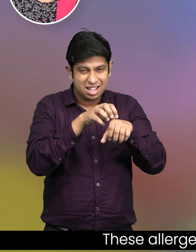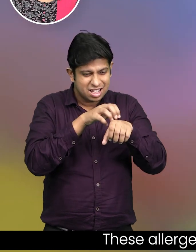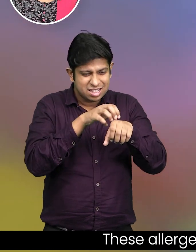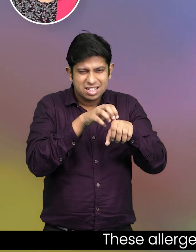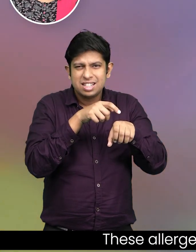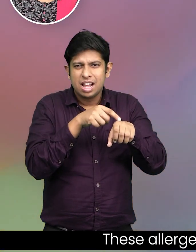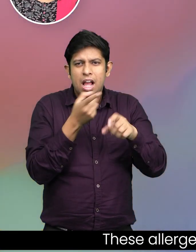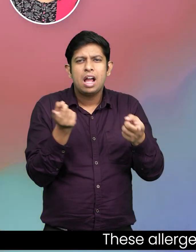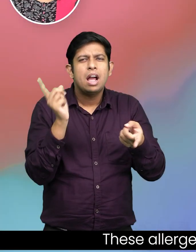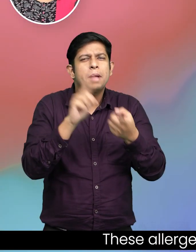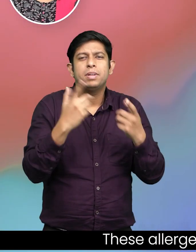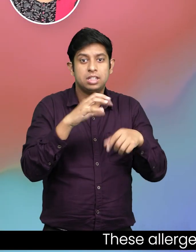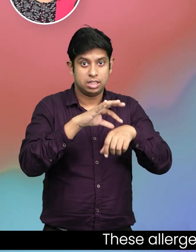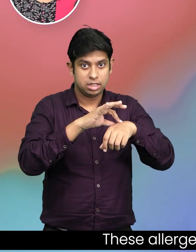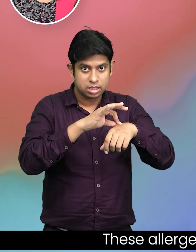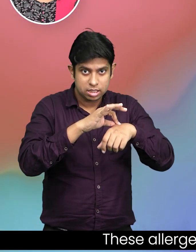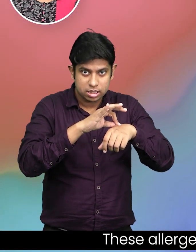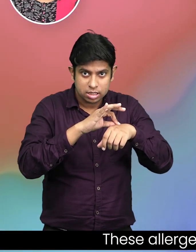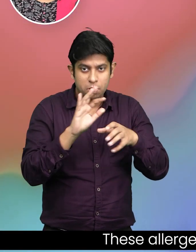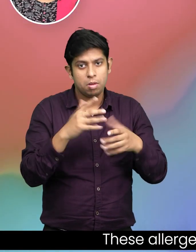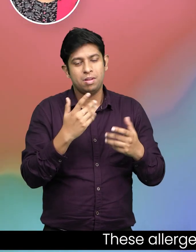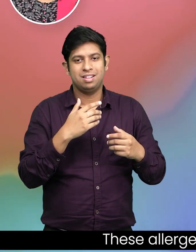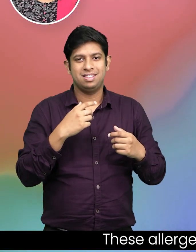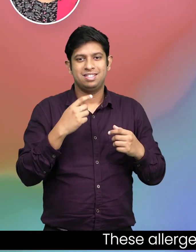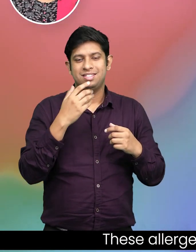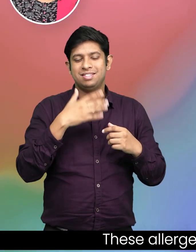These allergens cause skin